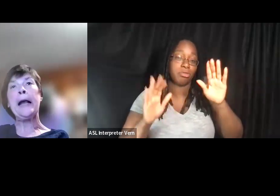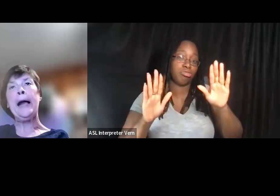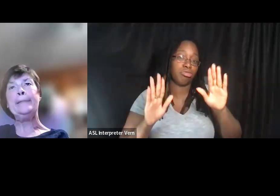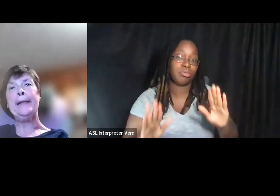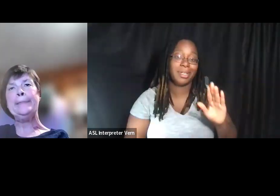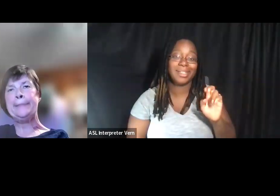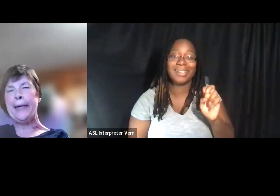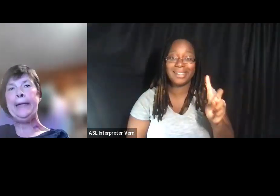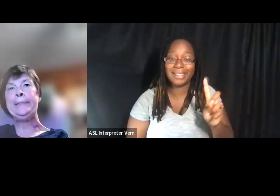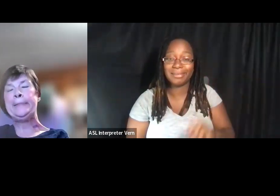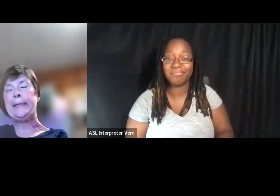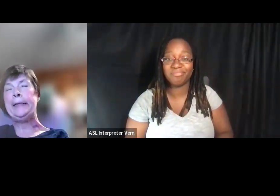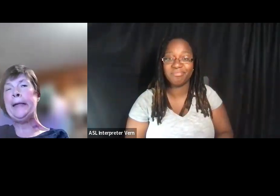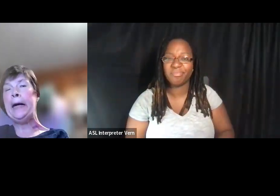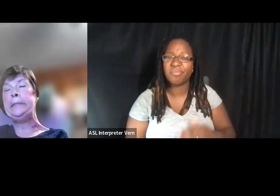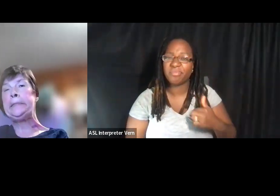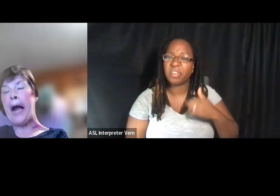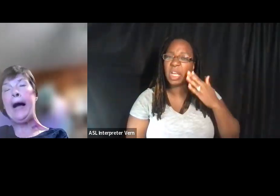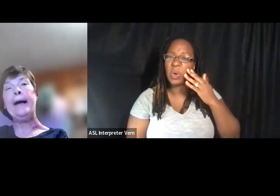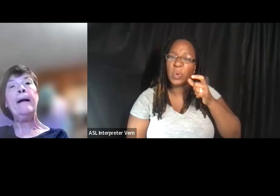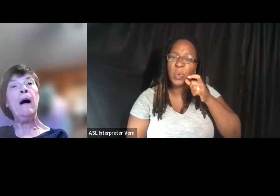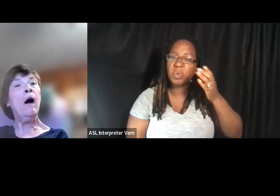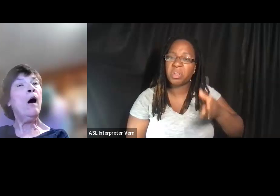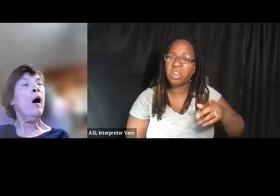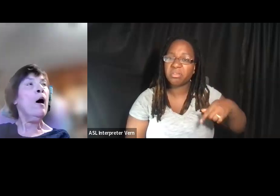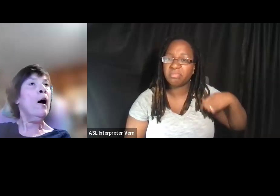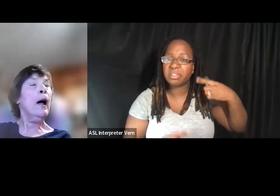So we have been friends for a long time.